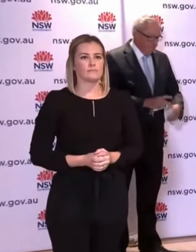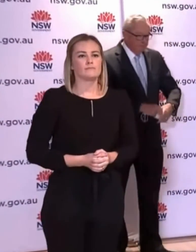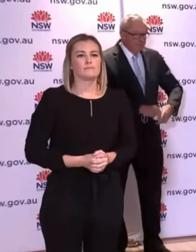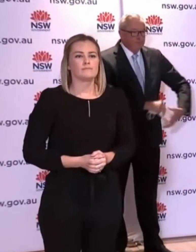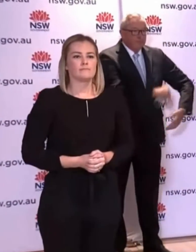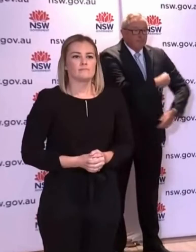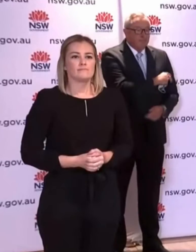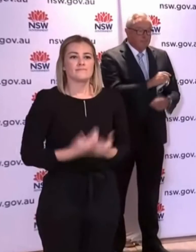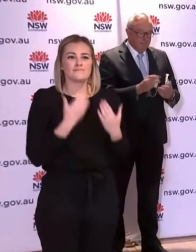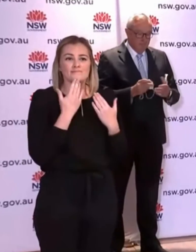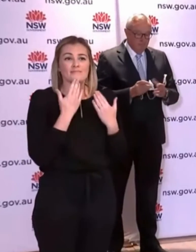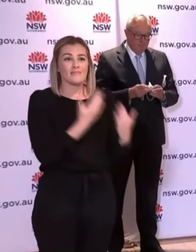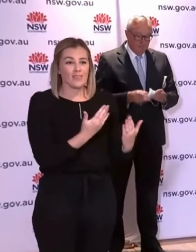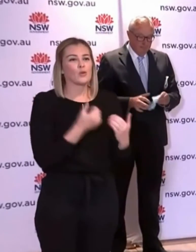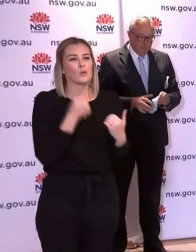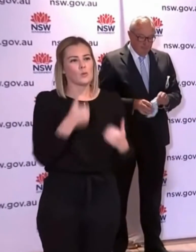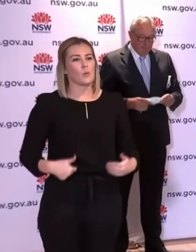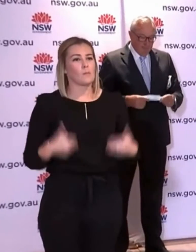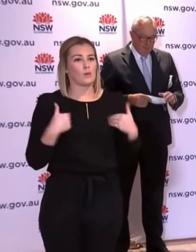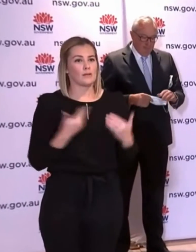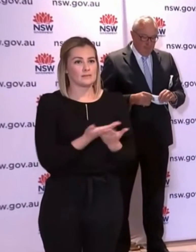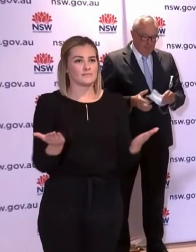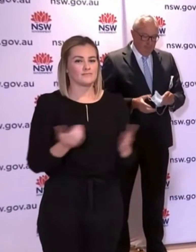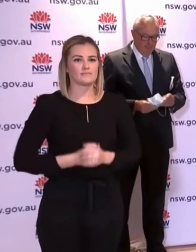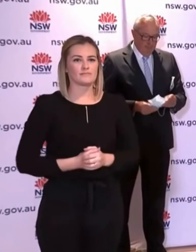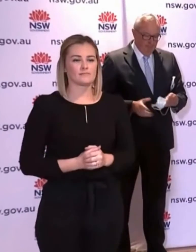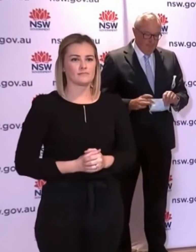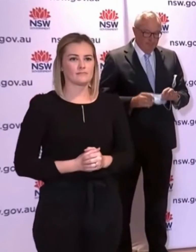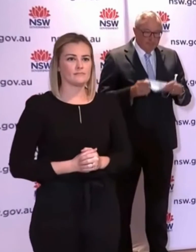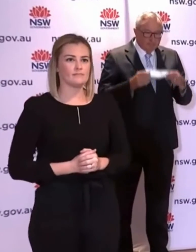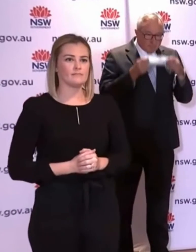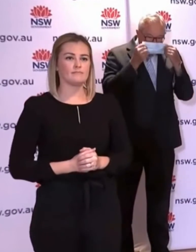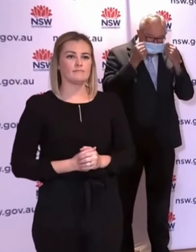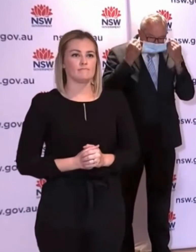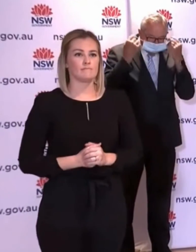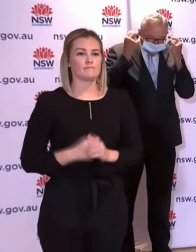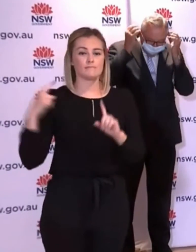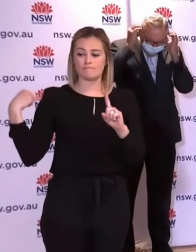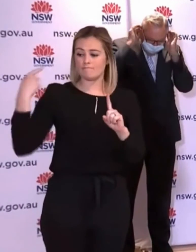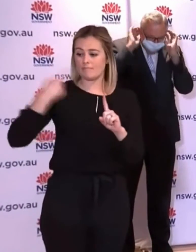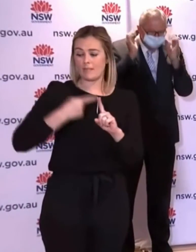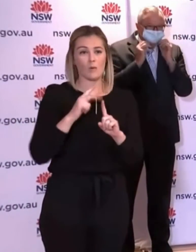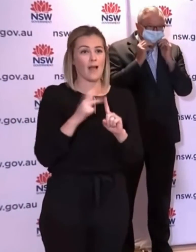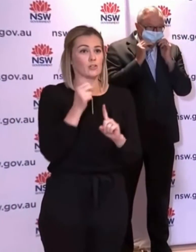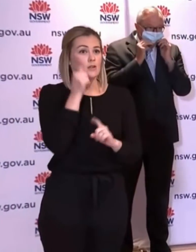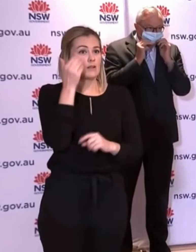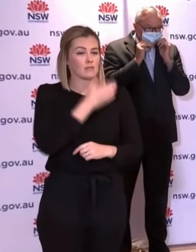Thank you, Minister, and good morning, everybody. In the 24 hours till 8 p.m. last night, there